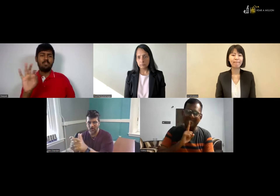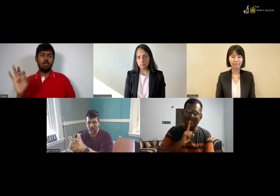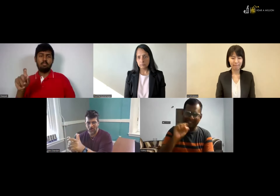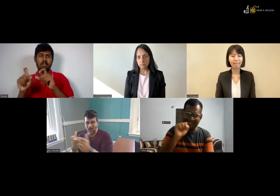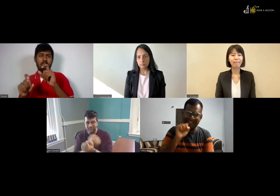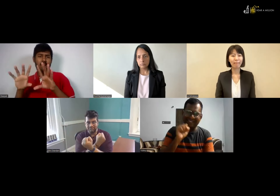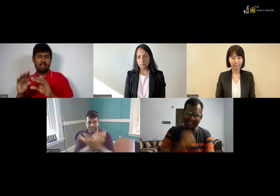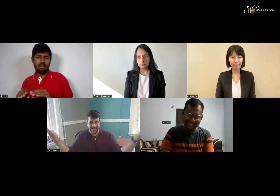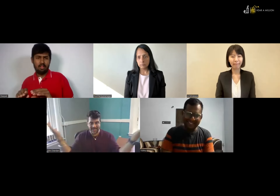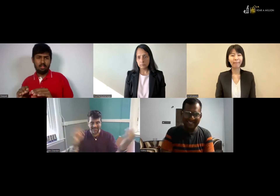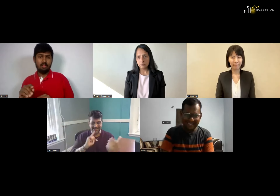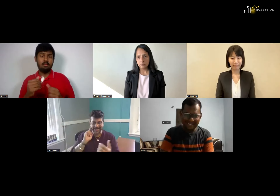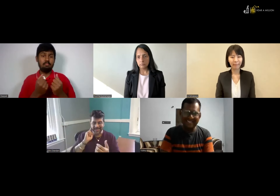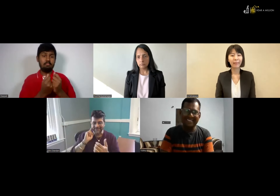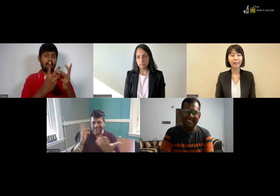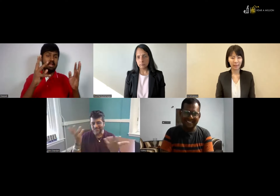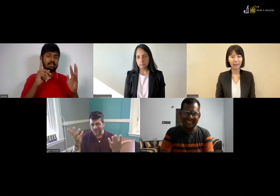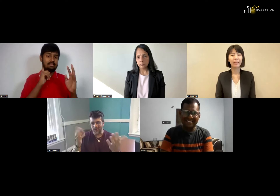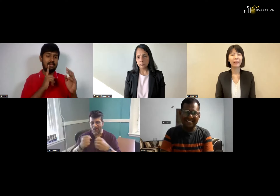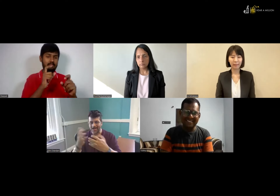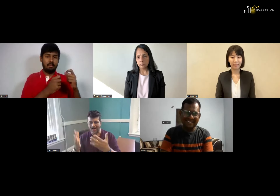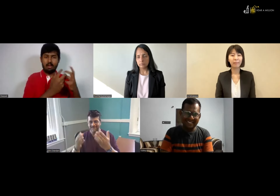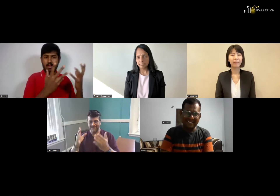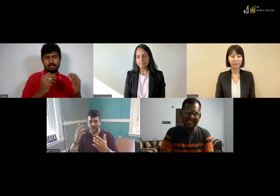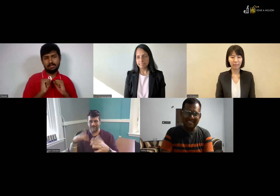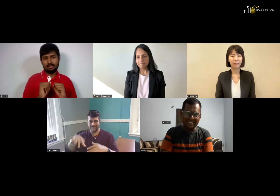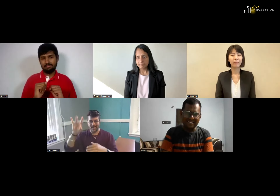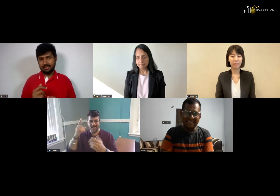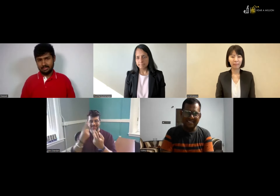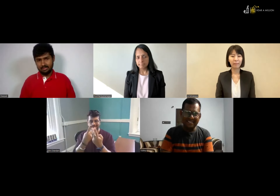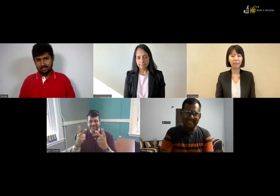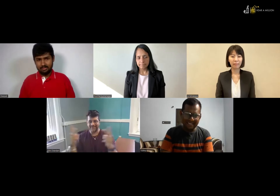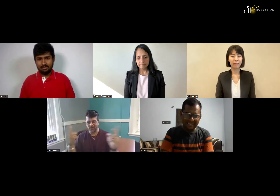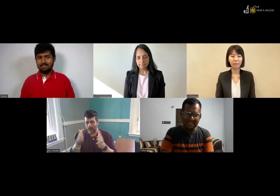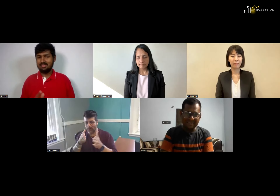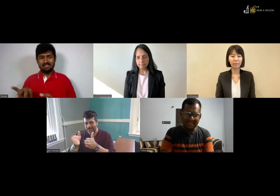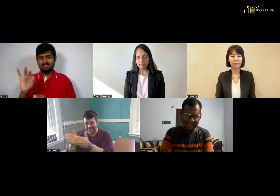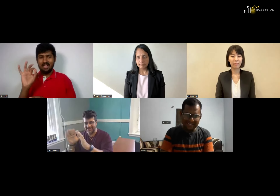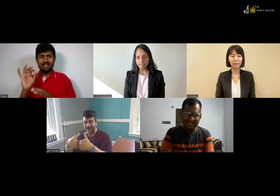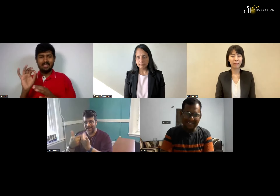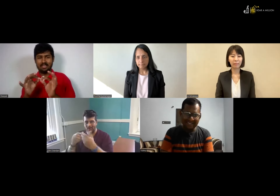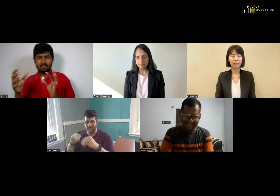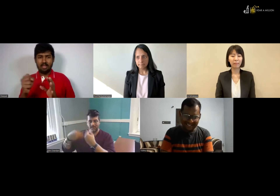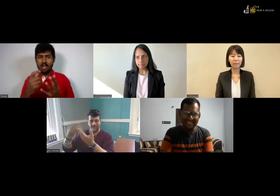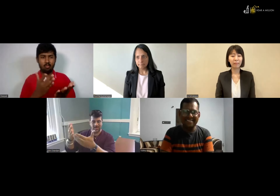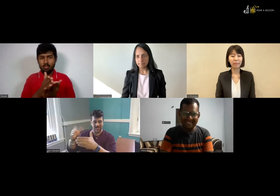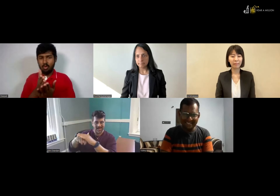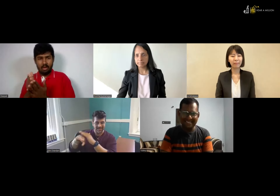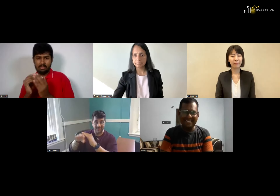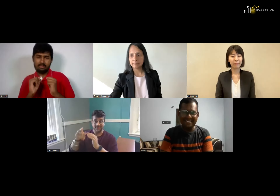So we have only 400 sign language interpreters, and much more deaf